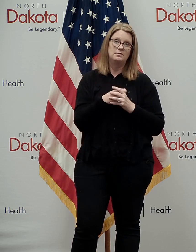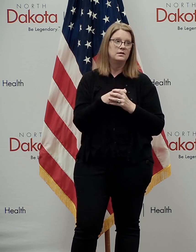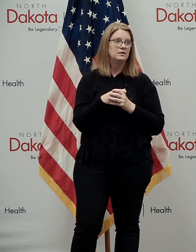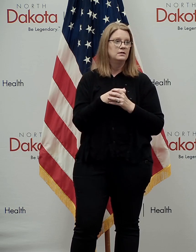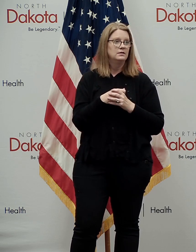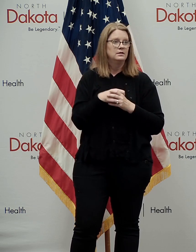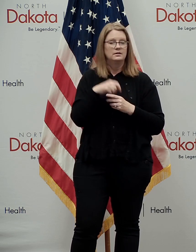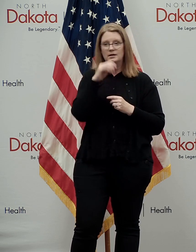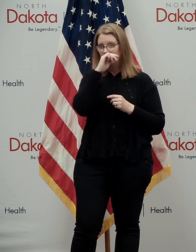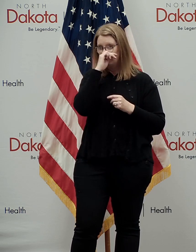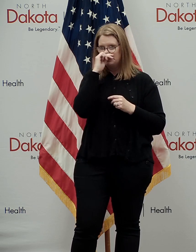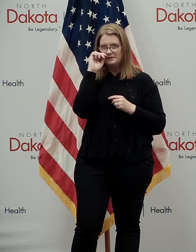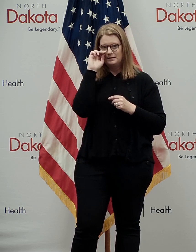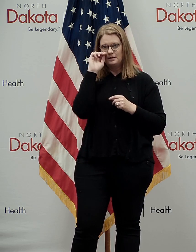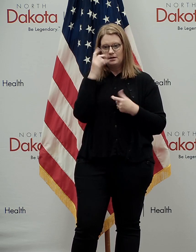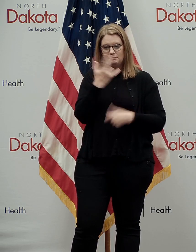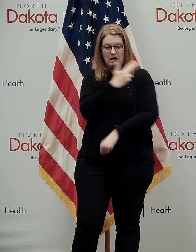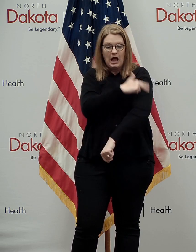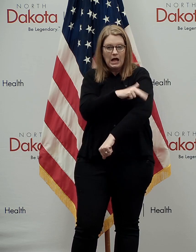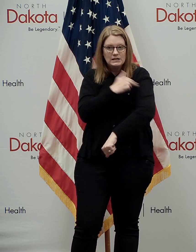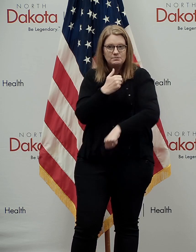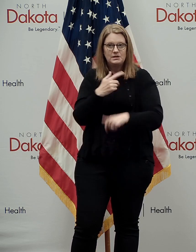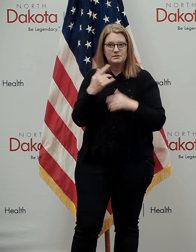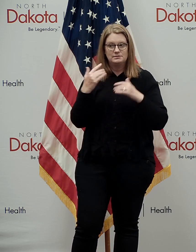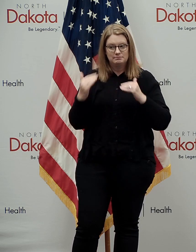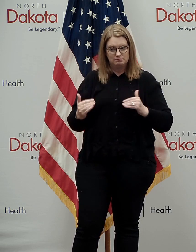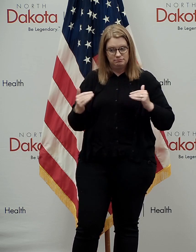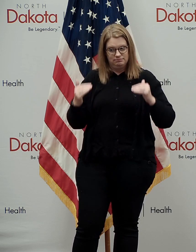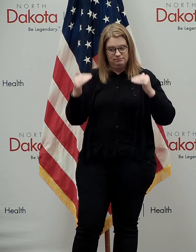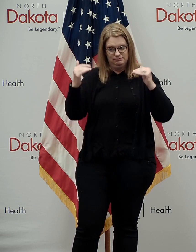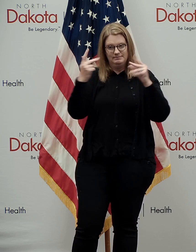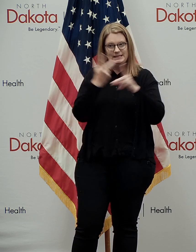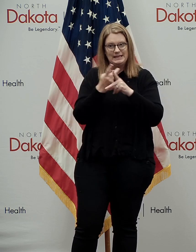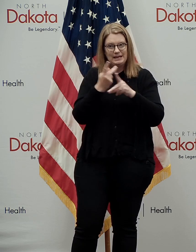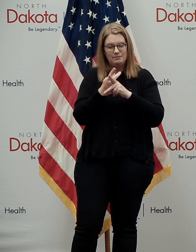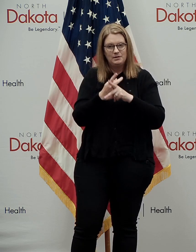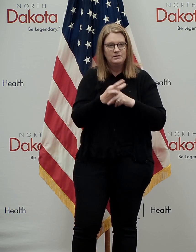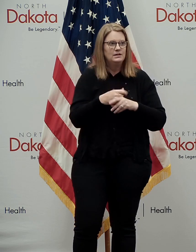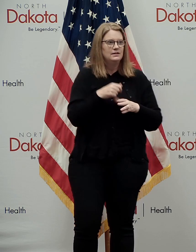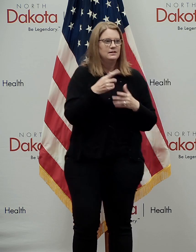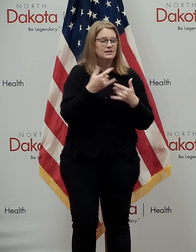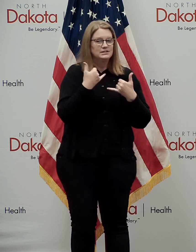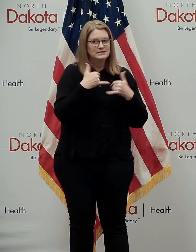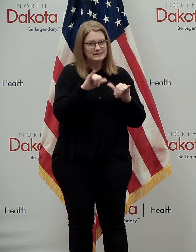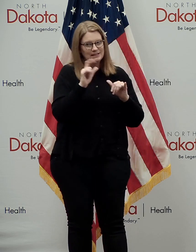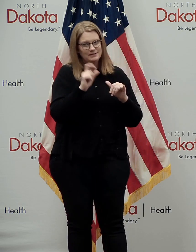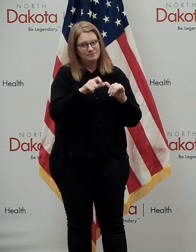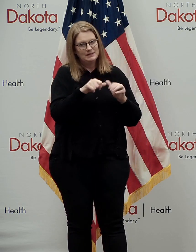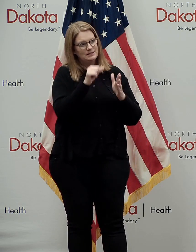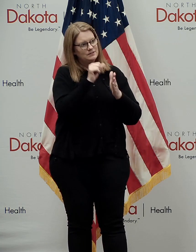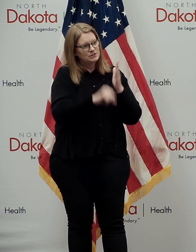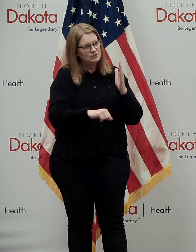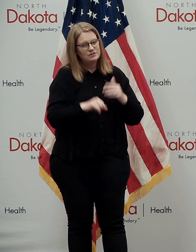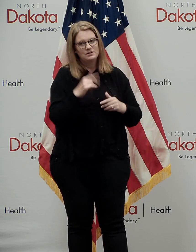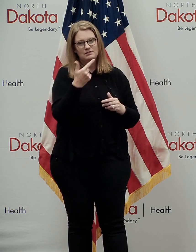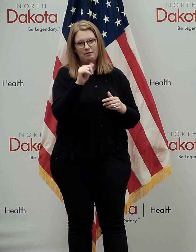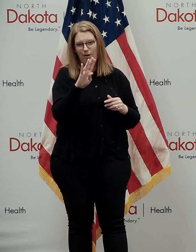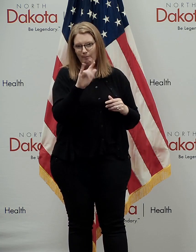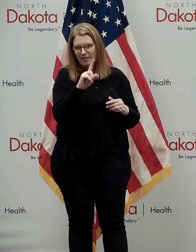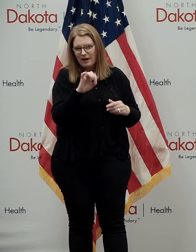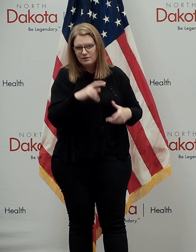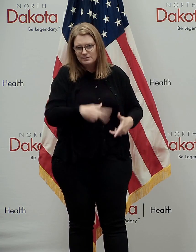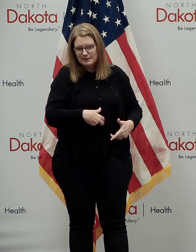as hospitals continue to ramp up and take care of the patients that they need to, surgeries still need to be done. Gallbladders need to be taken